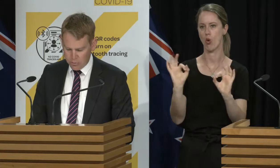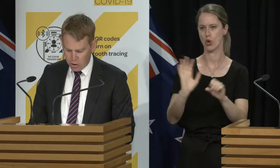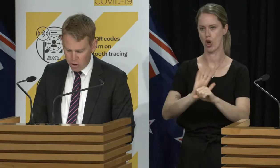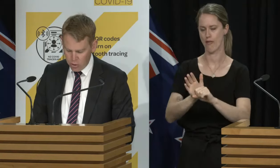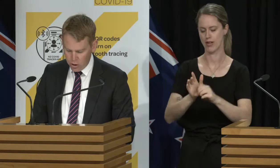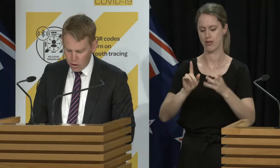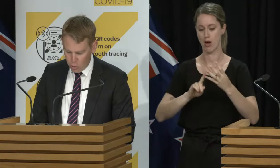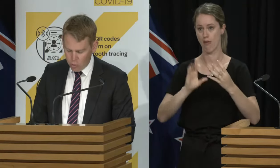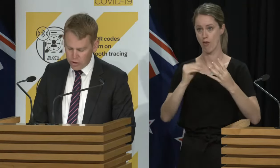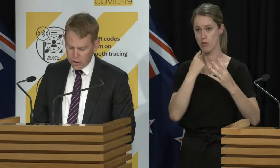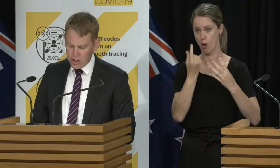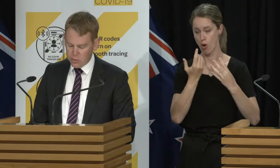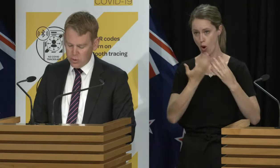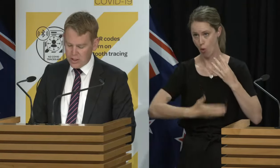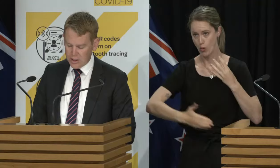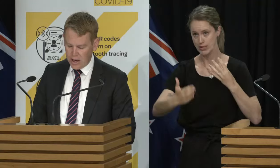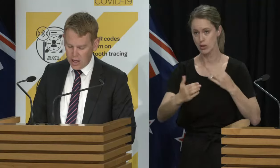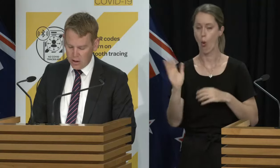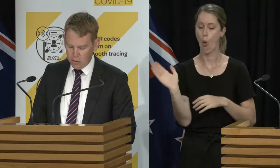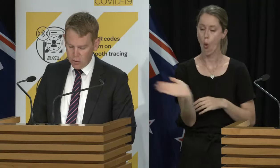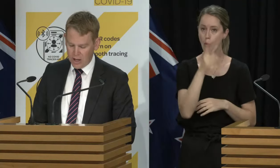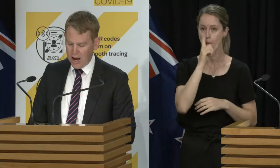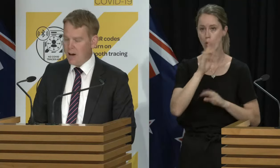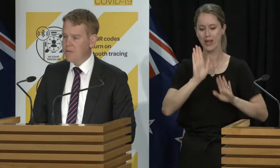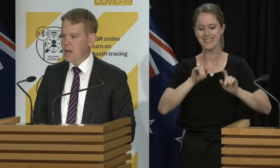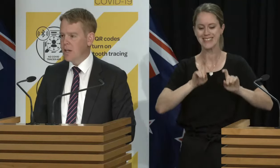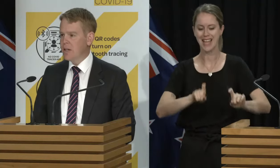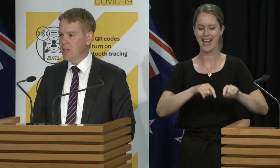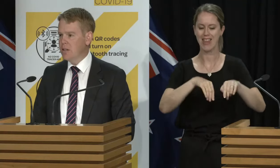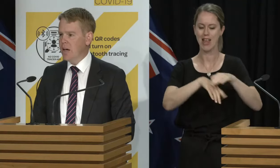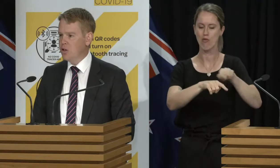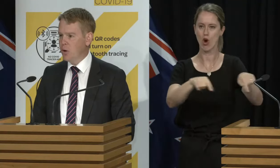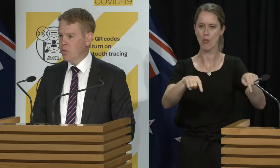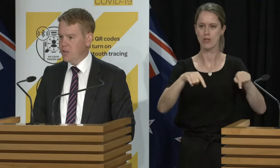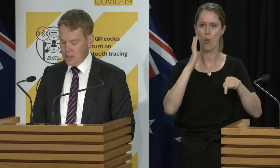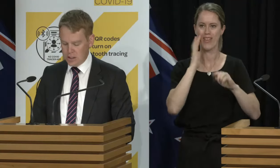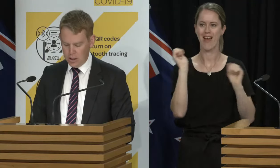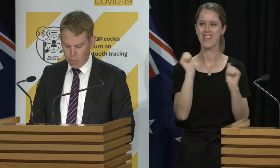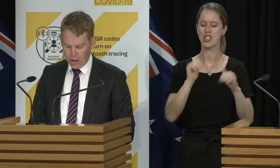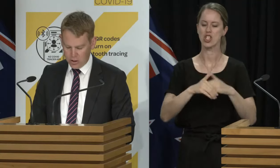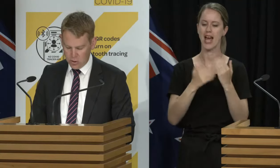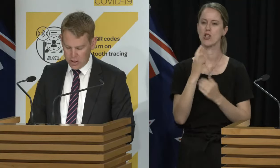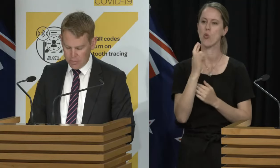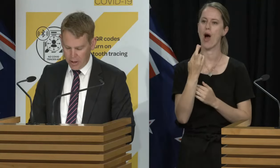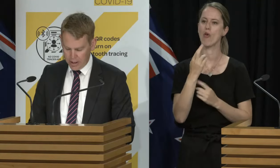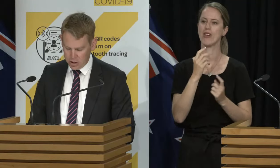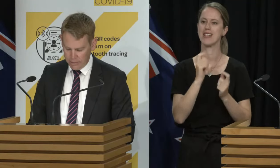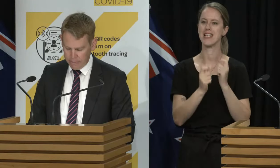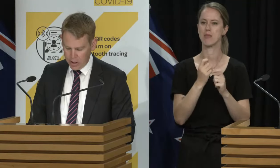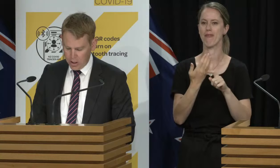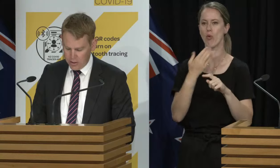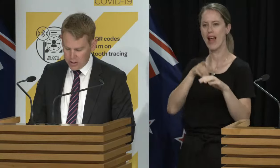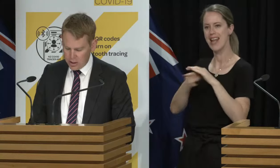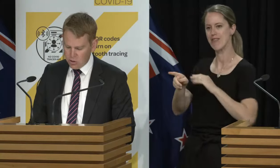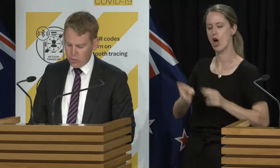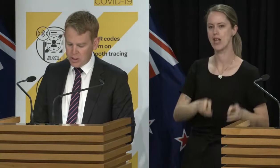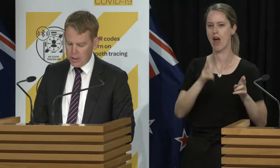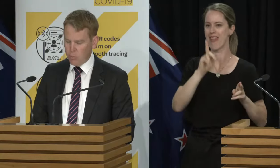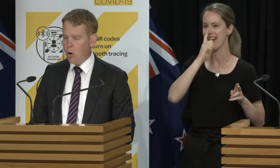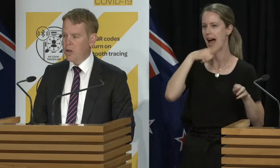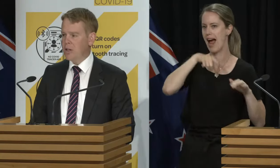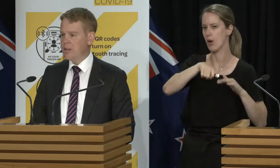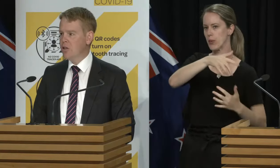from tomorrow, all returnees will need to stay in their rooms after their Day 12 test prior to their departure. That's an